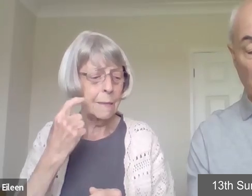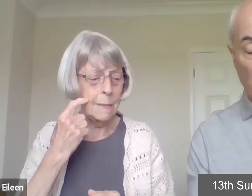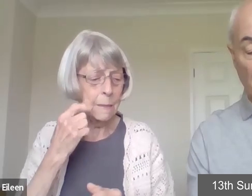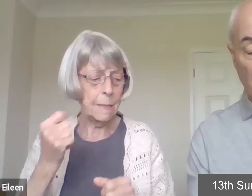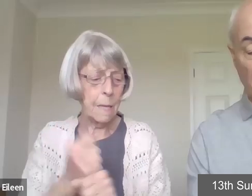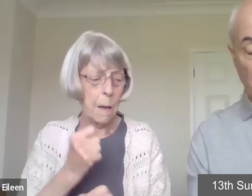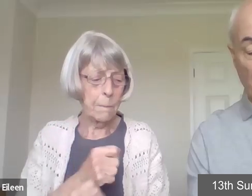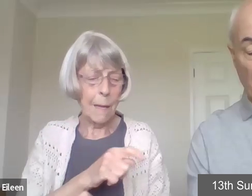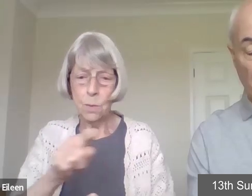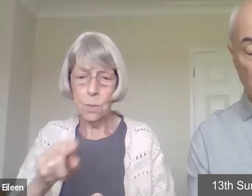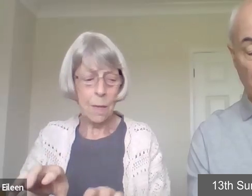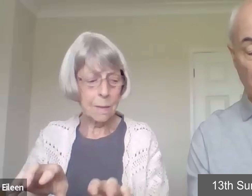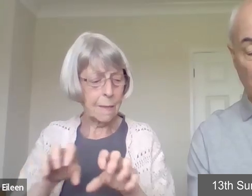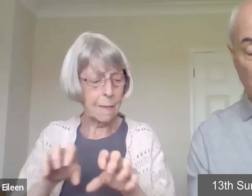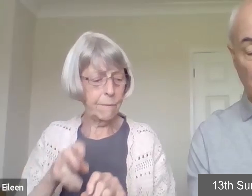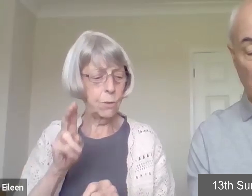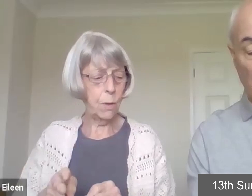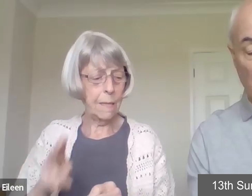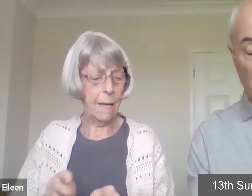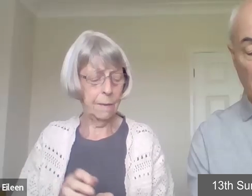can easily make you selfish again.